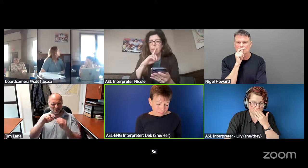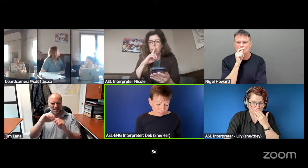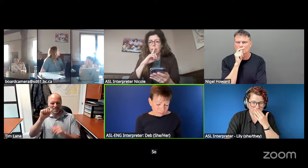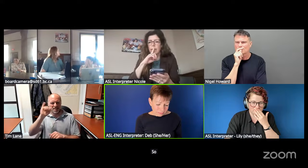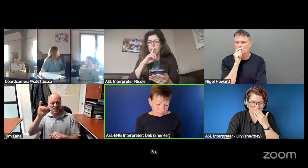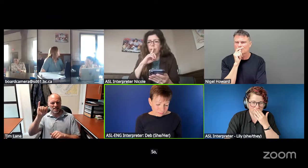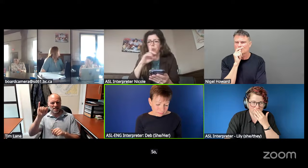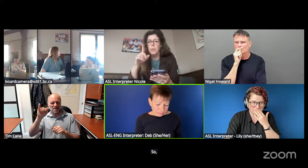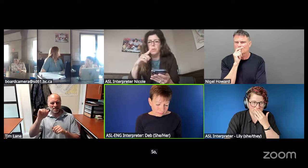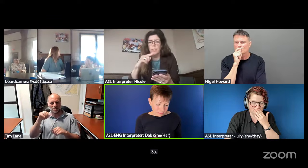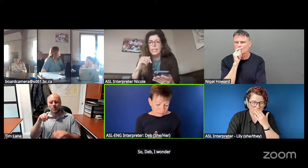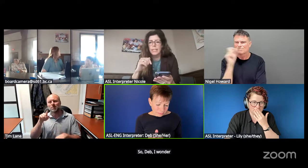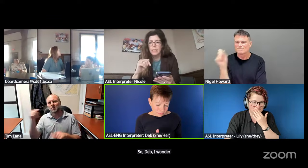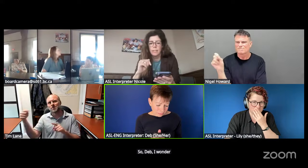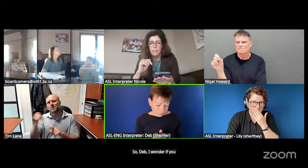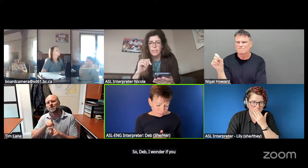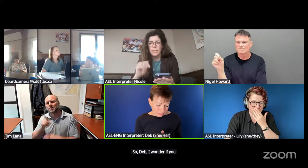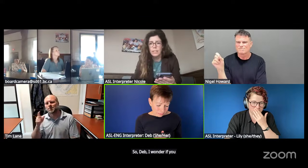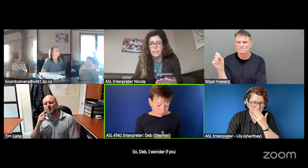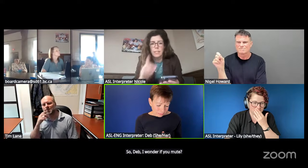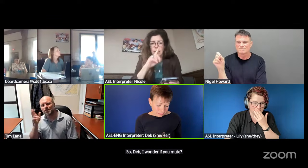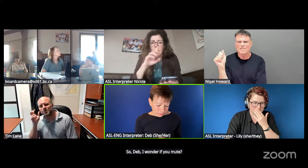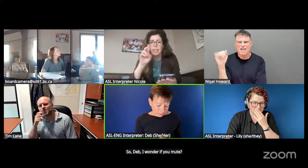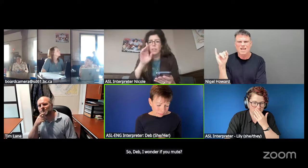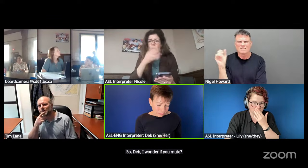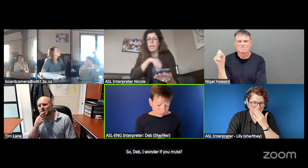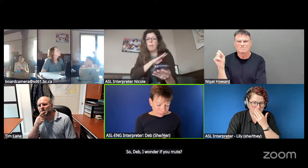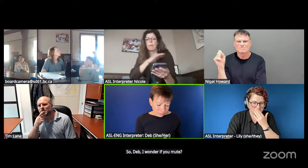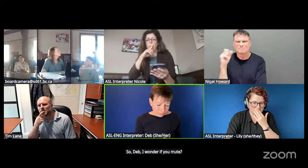So Deb, I wonder if you mute